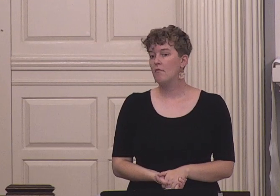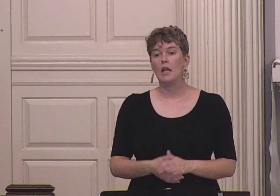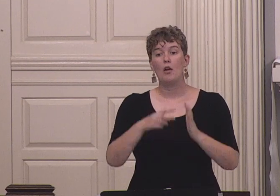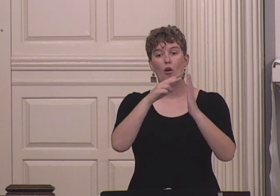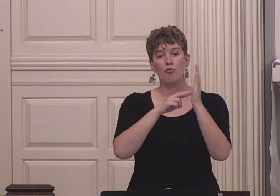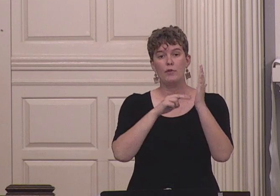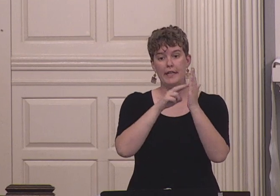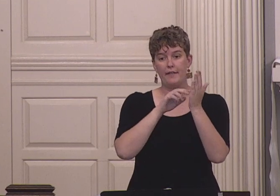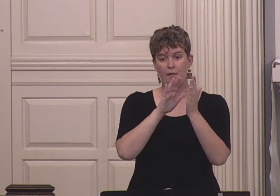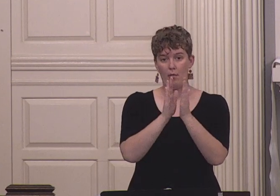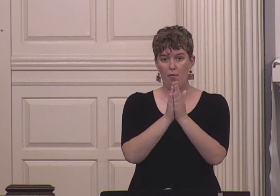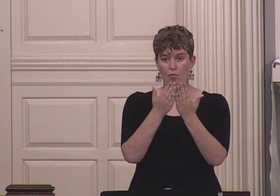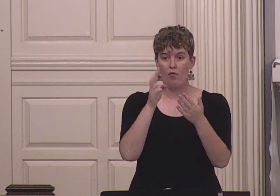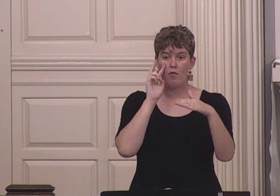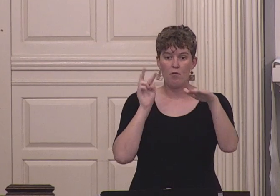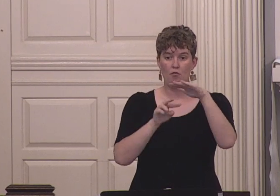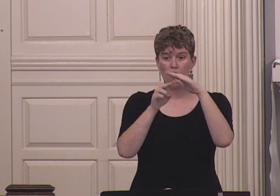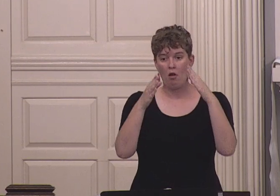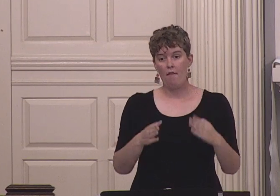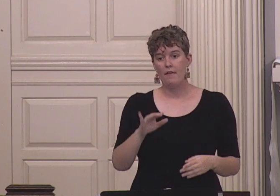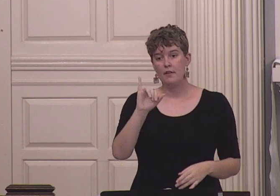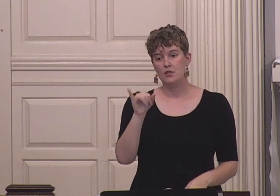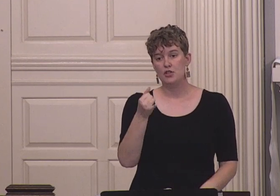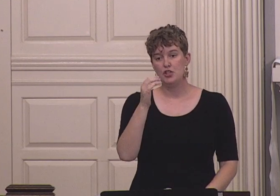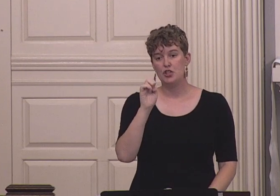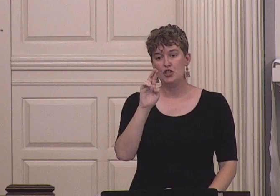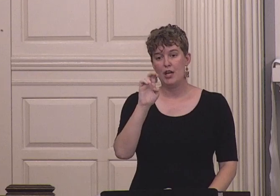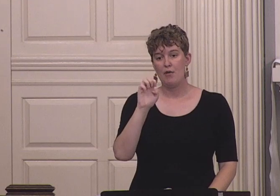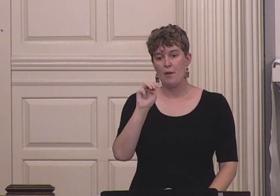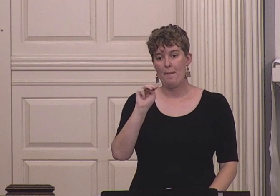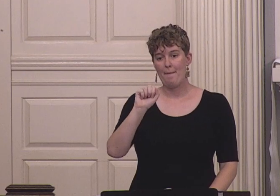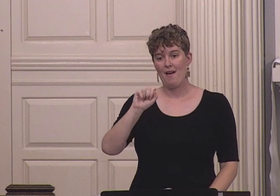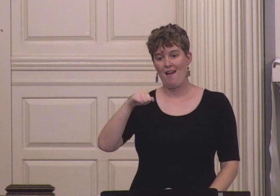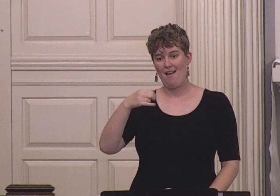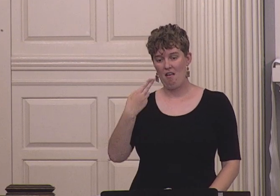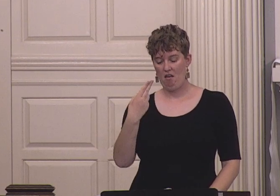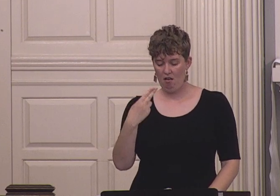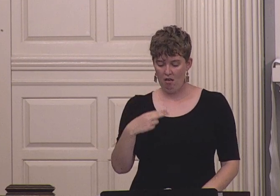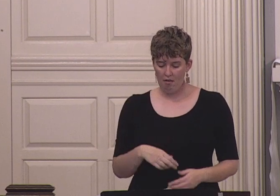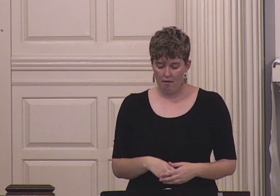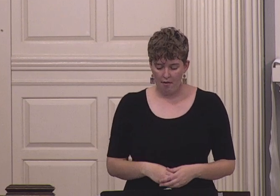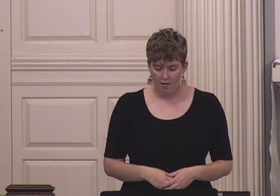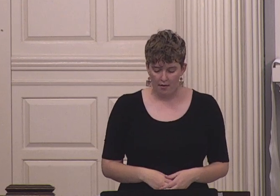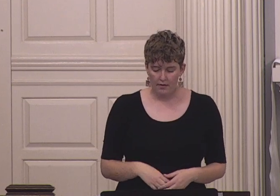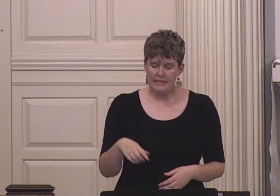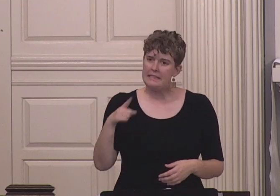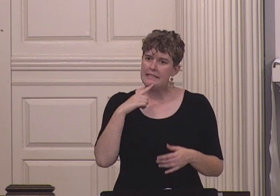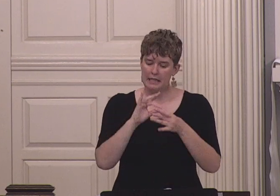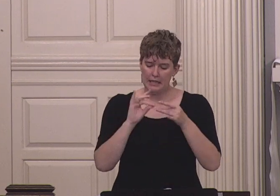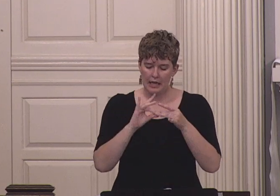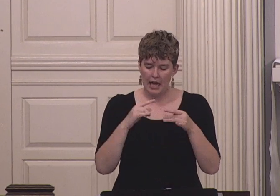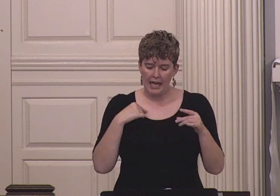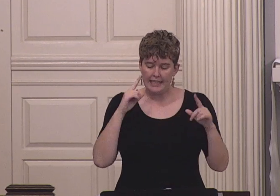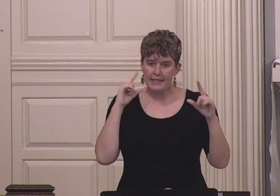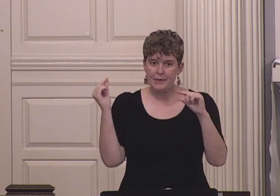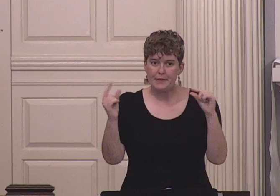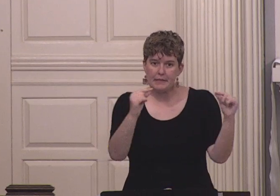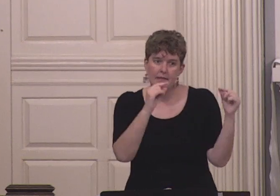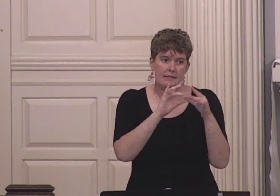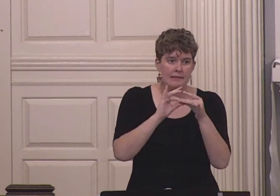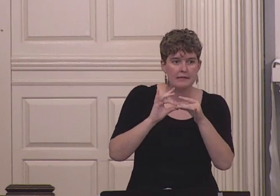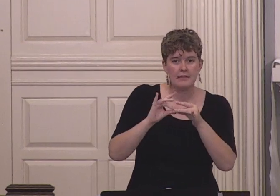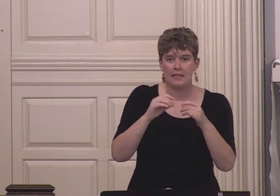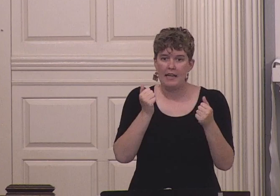A reading from the book of the prophet Jeremiah. Jeremiah said, I hear the whisperings of many, terror on